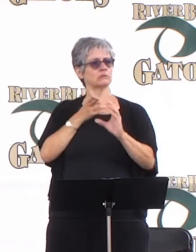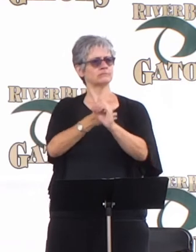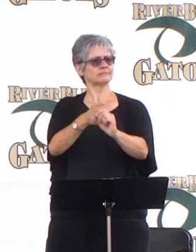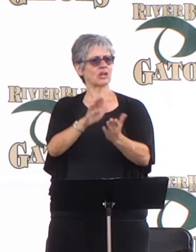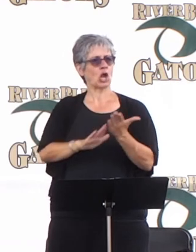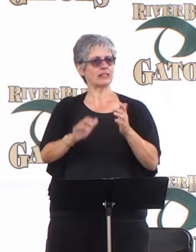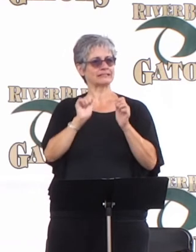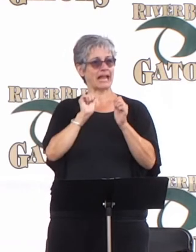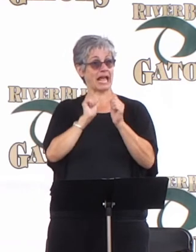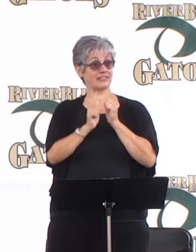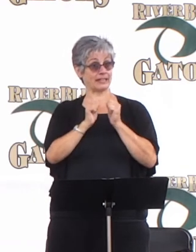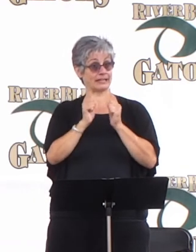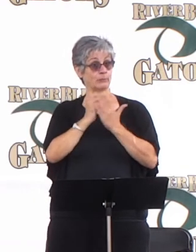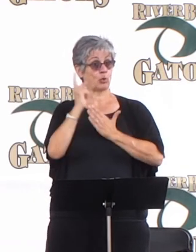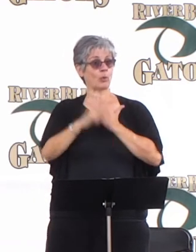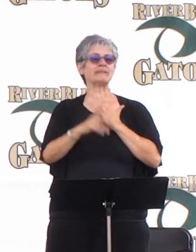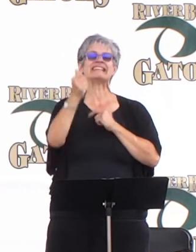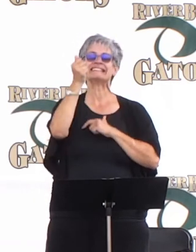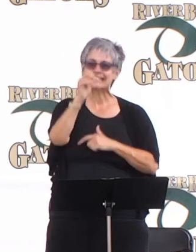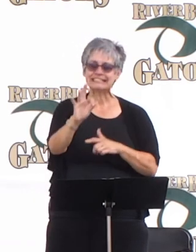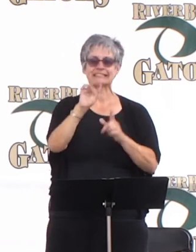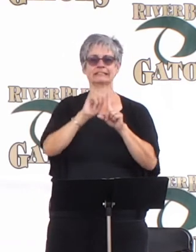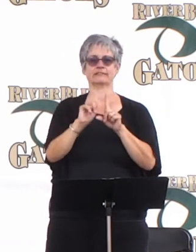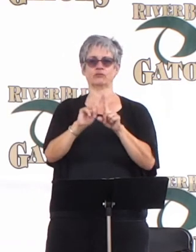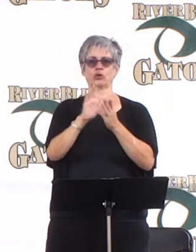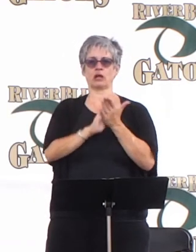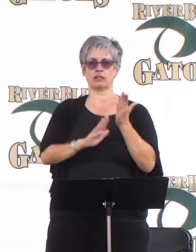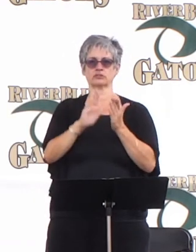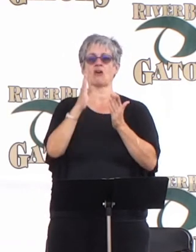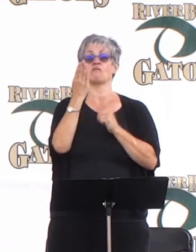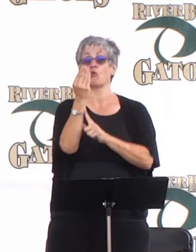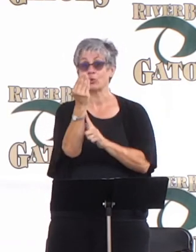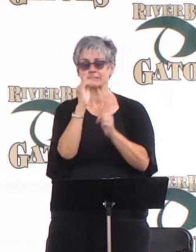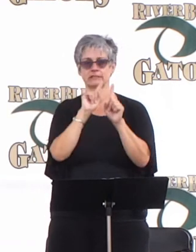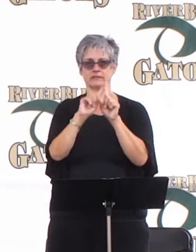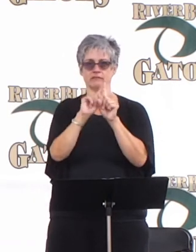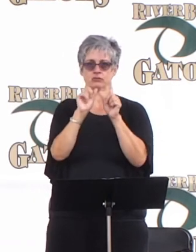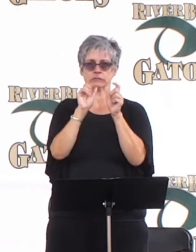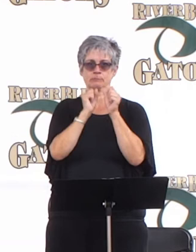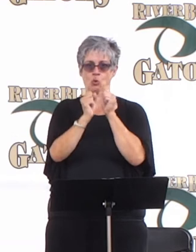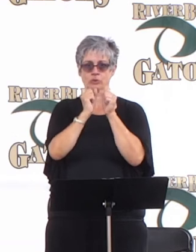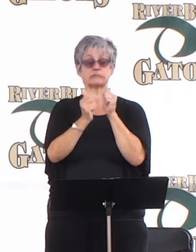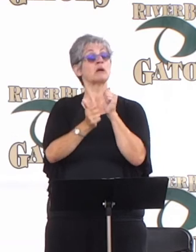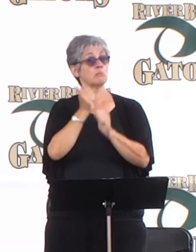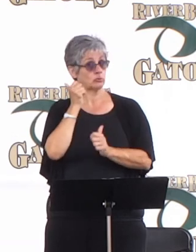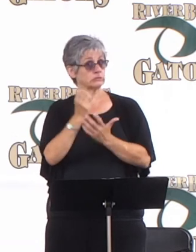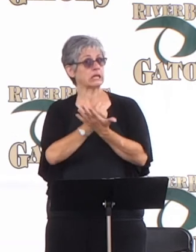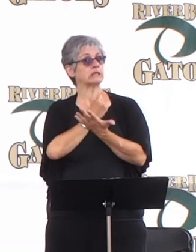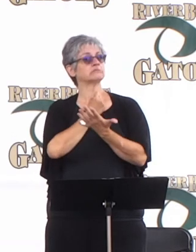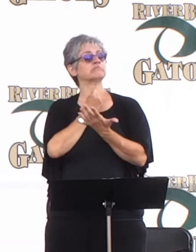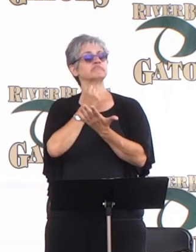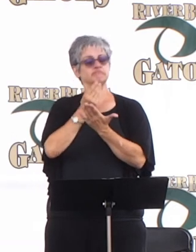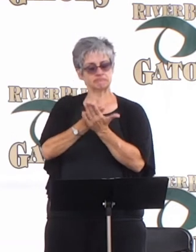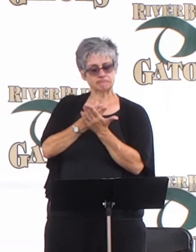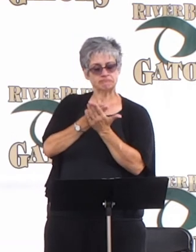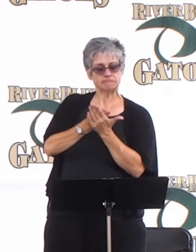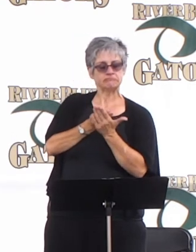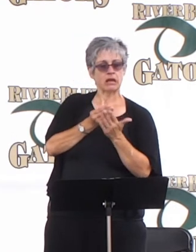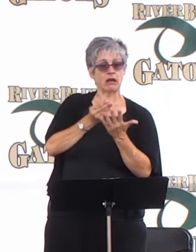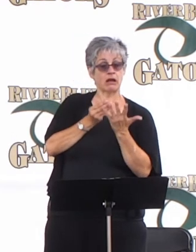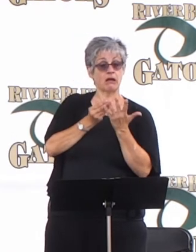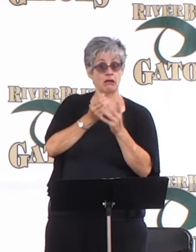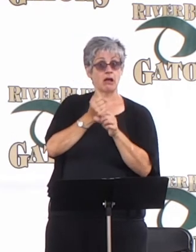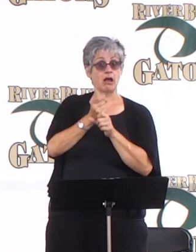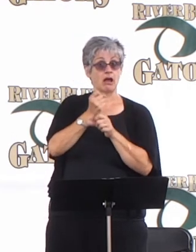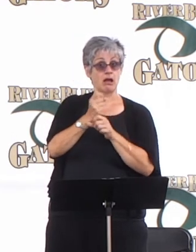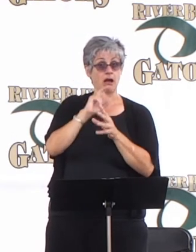programs at 19 different colleges in 14 different sports, most receiving scholarship offers, which if renewed all 4 years